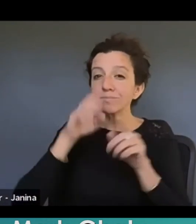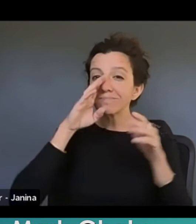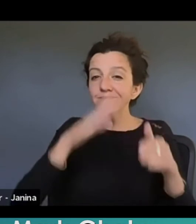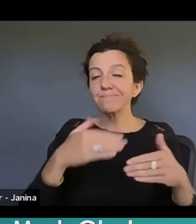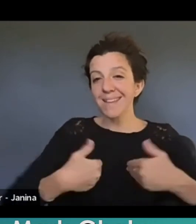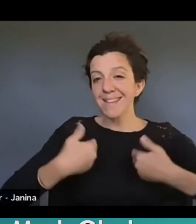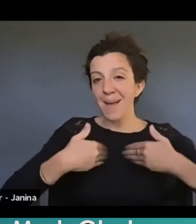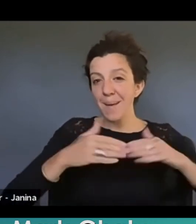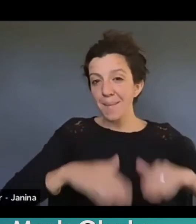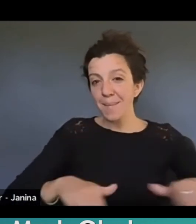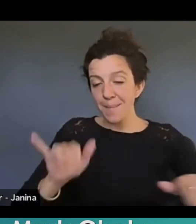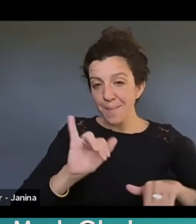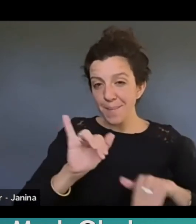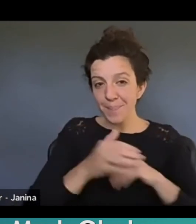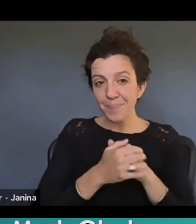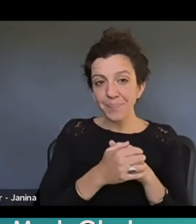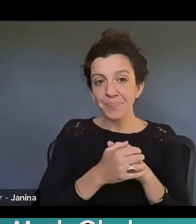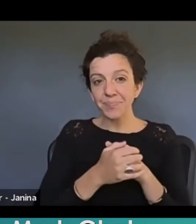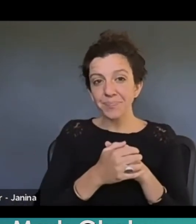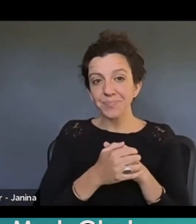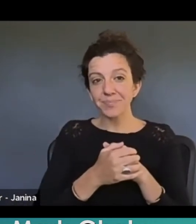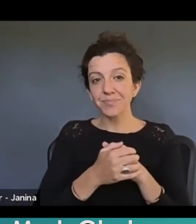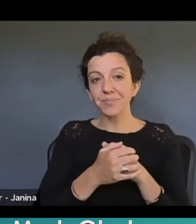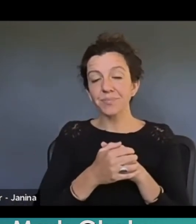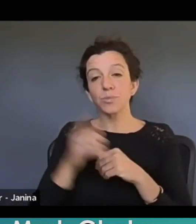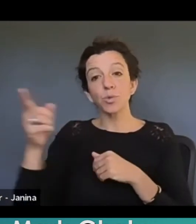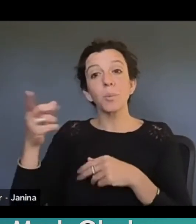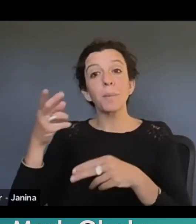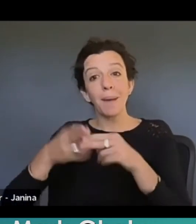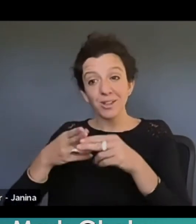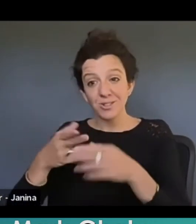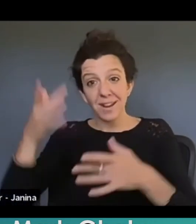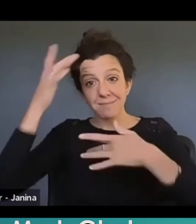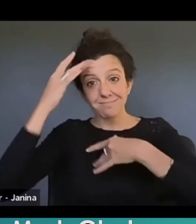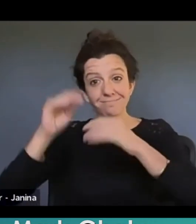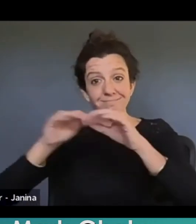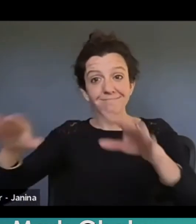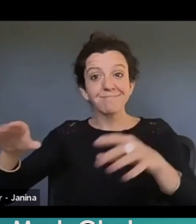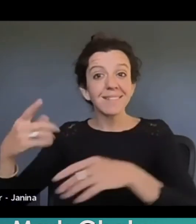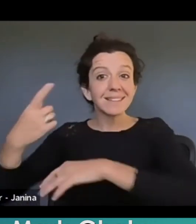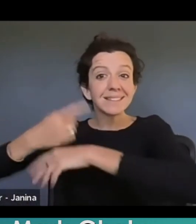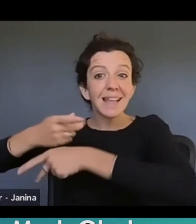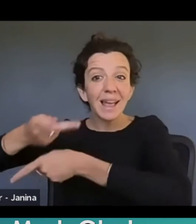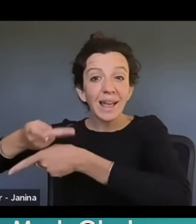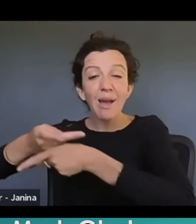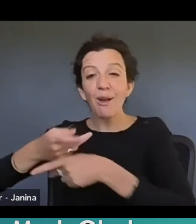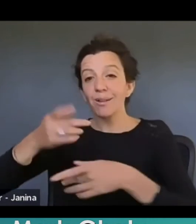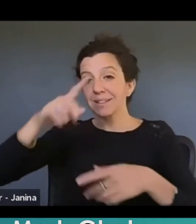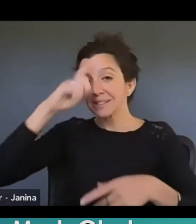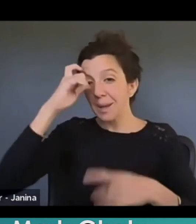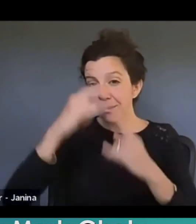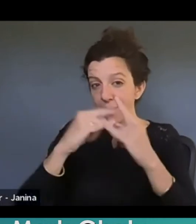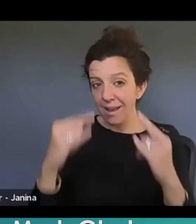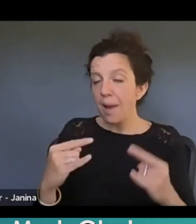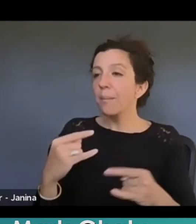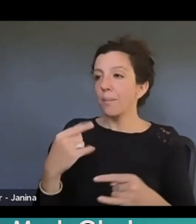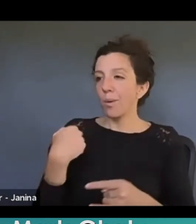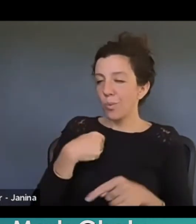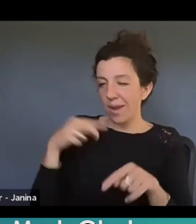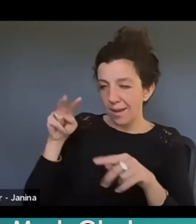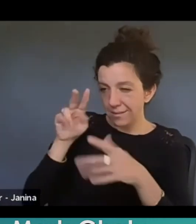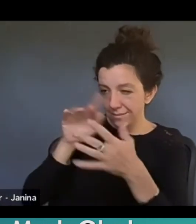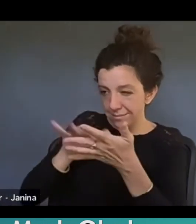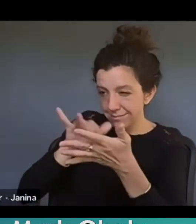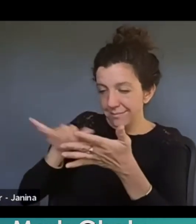dig into the details, you see some of the opportunities for improvement and how you set up your own systems. And that's why we